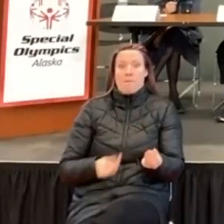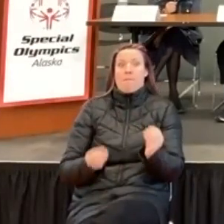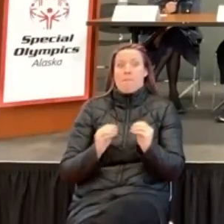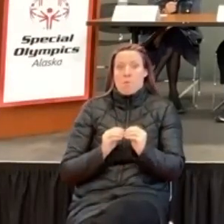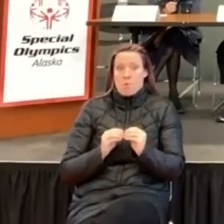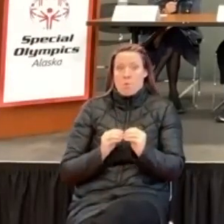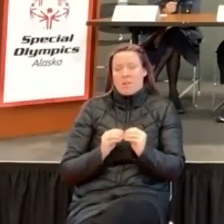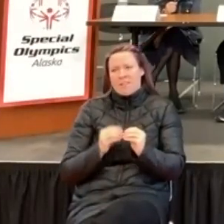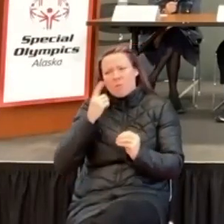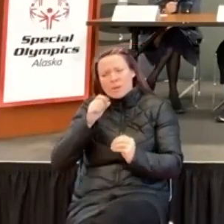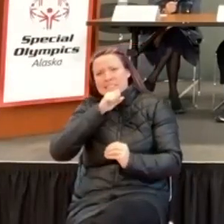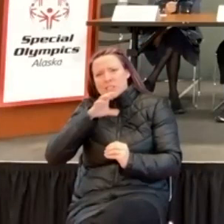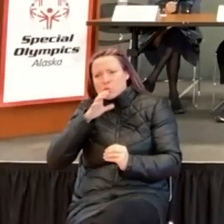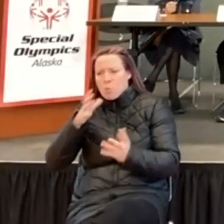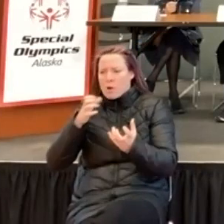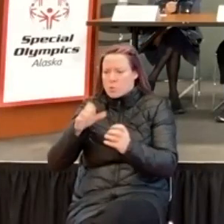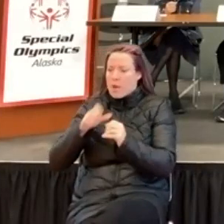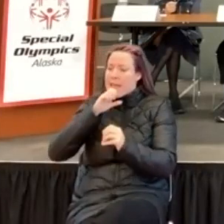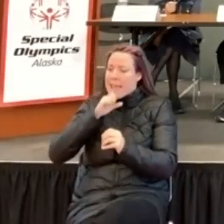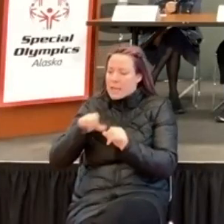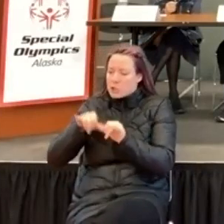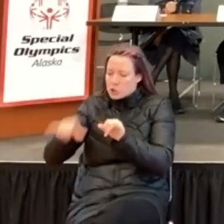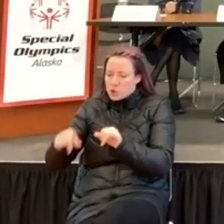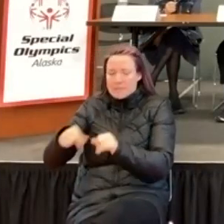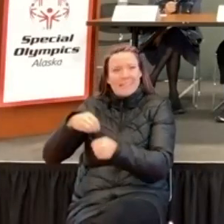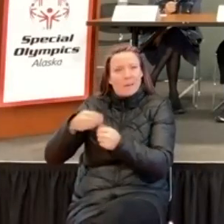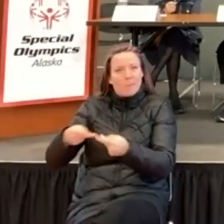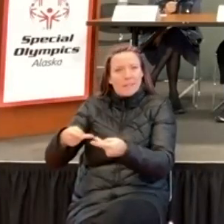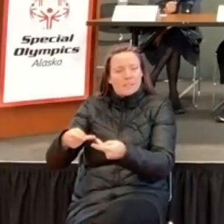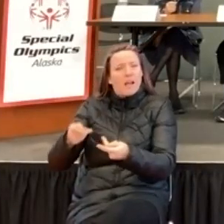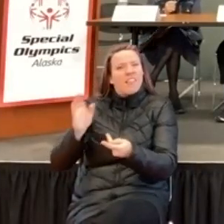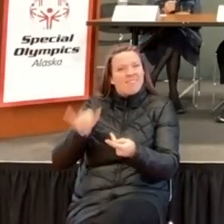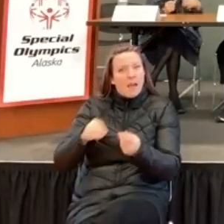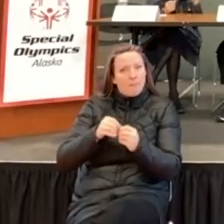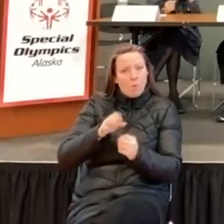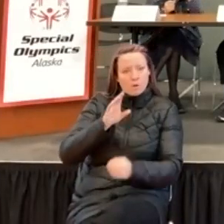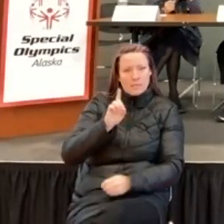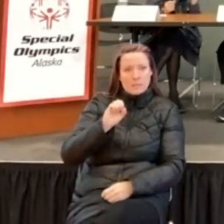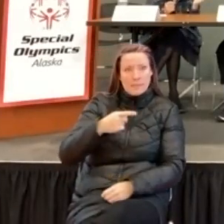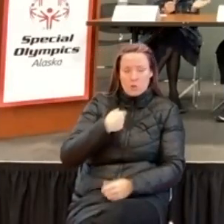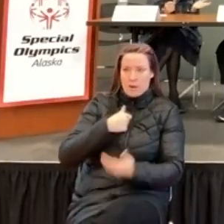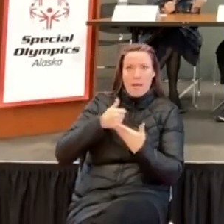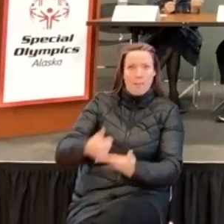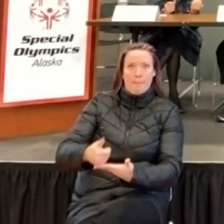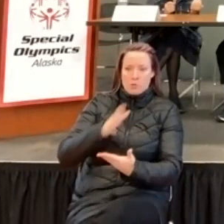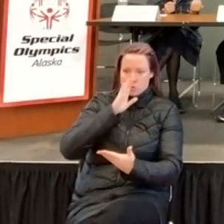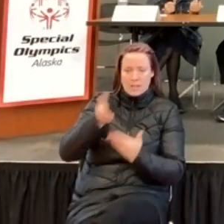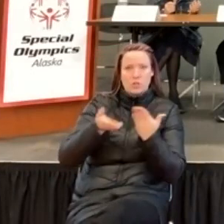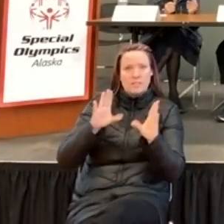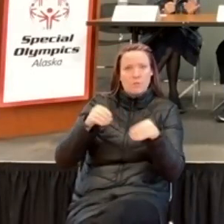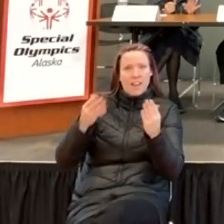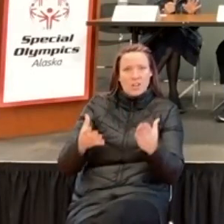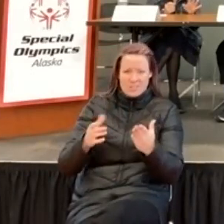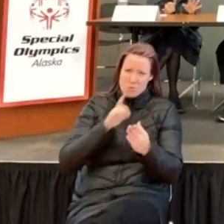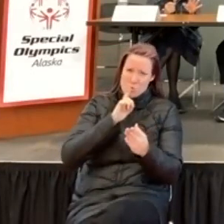who want to age in place, it would be helping us to solve that. And that would be true across our entire state.